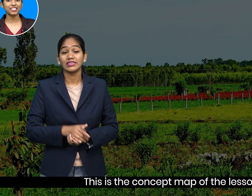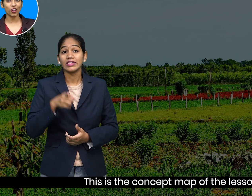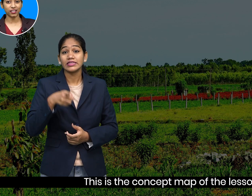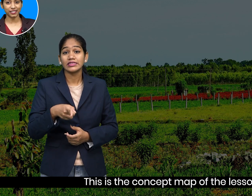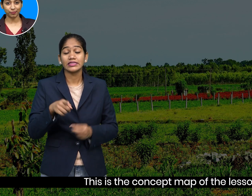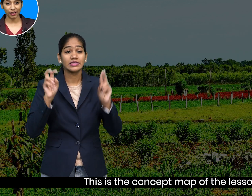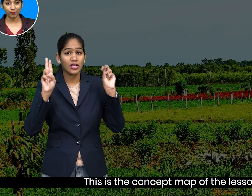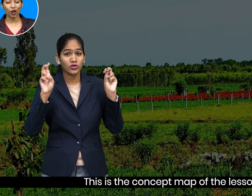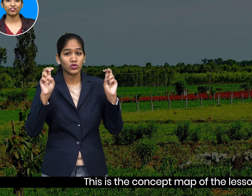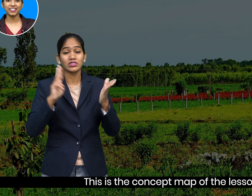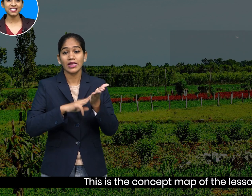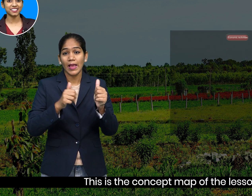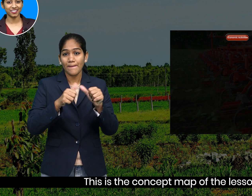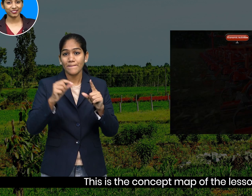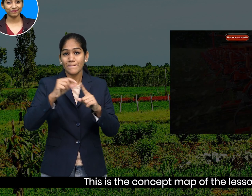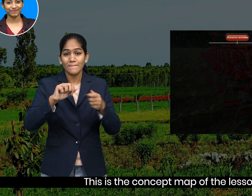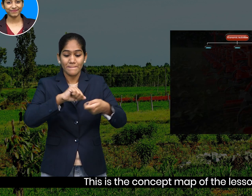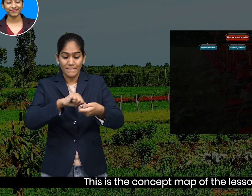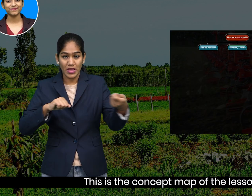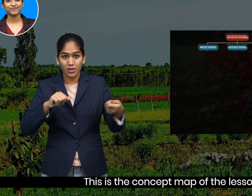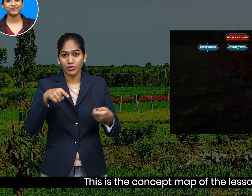This is the concept map of the lesson.